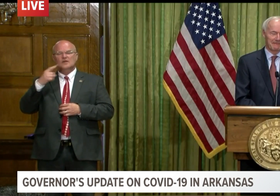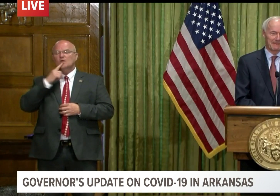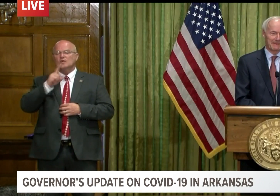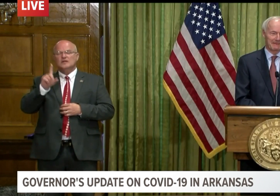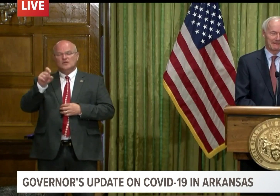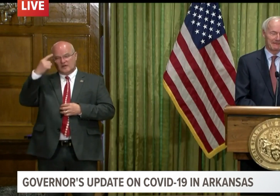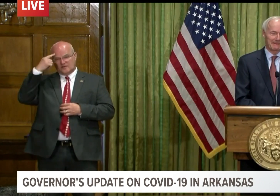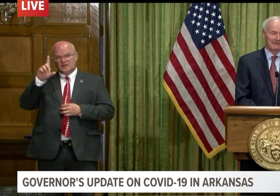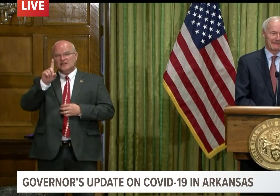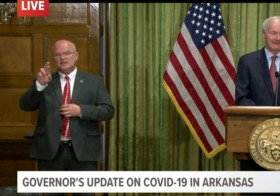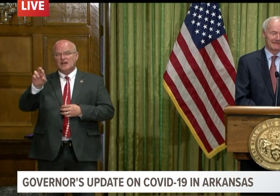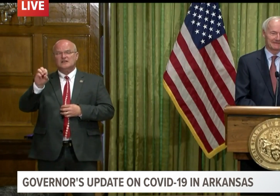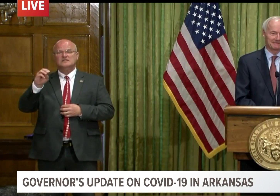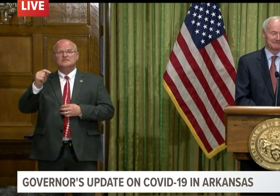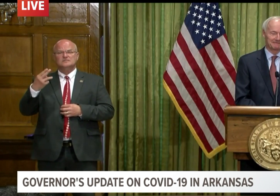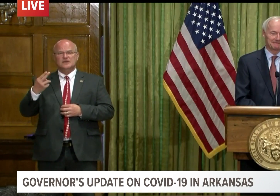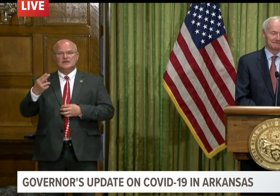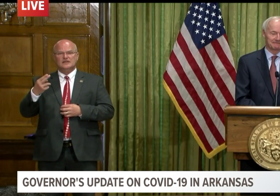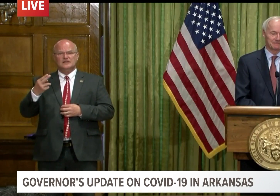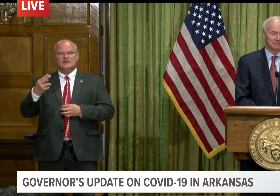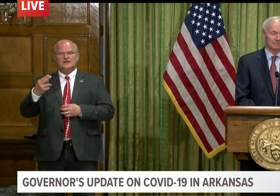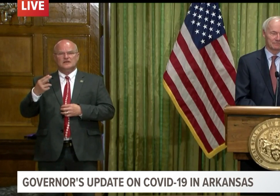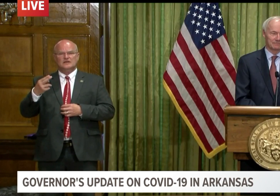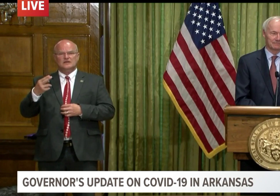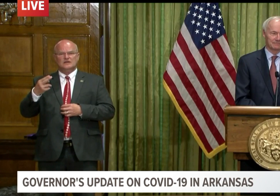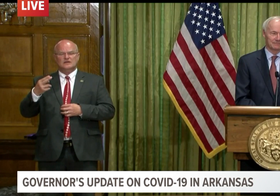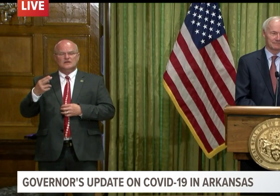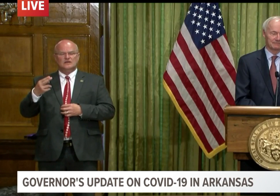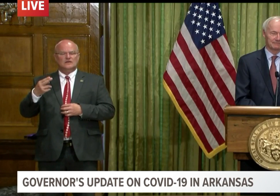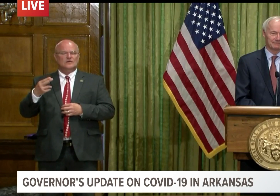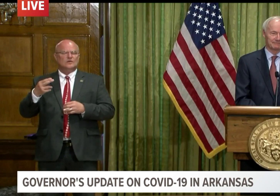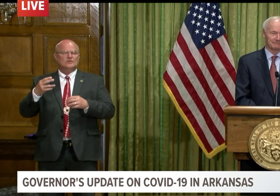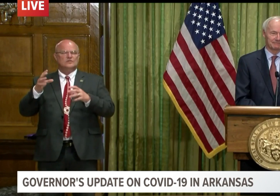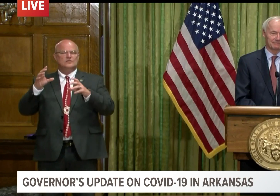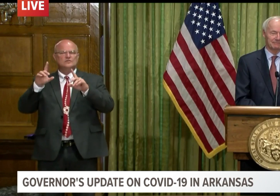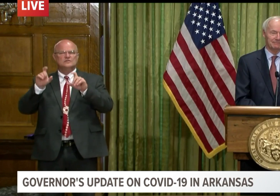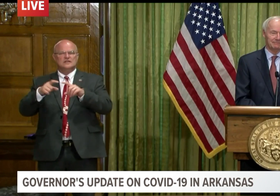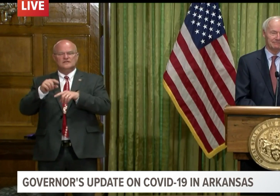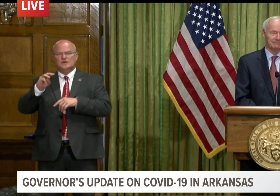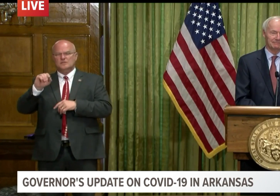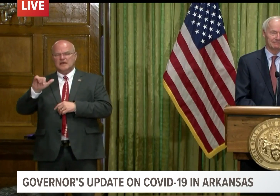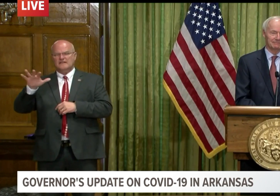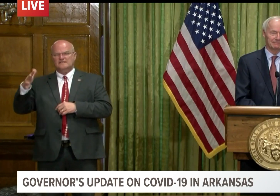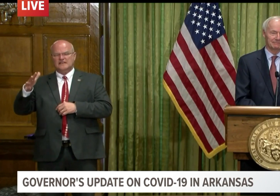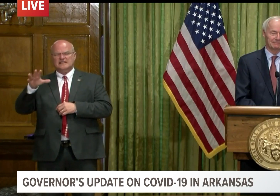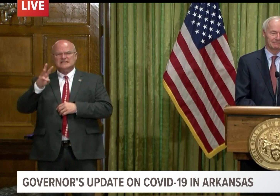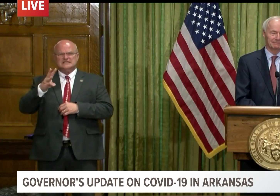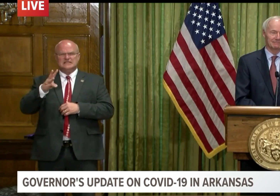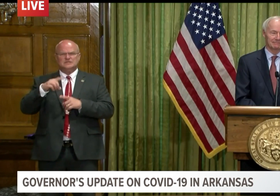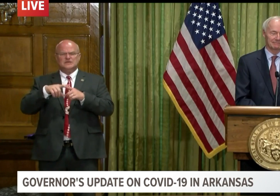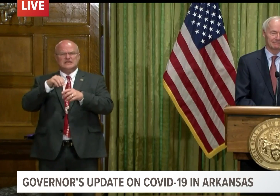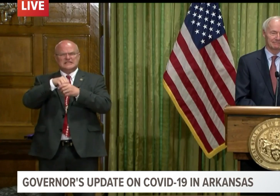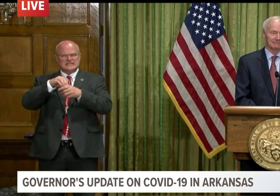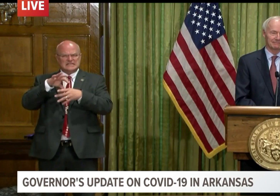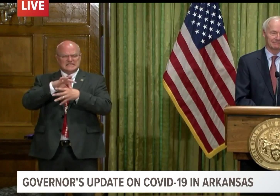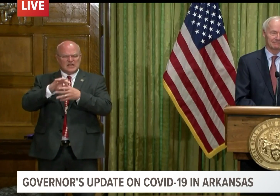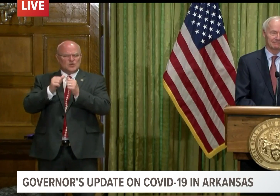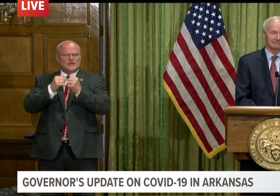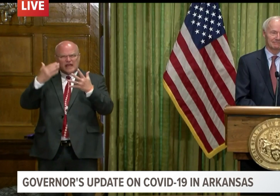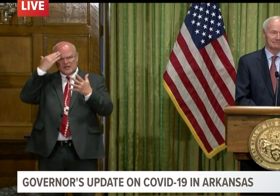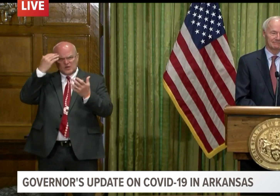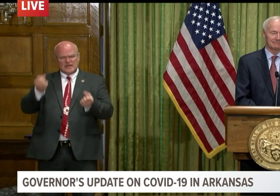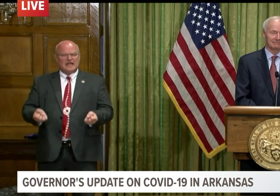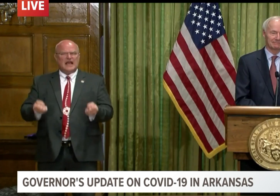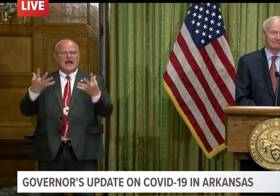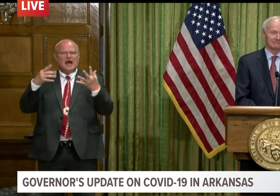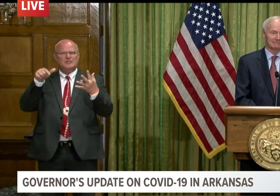Dr. Smith, and that is when we gave the age ranges for the test from May 5th to May 6th, but it's hard to put those in context without knowing